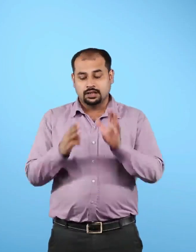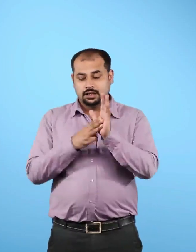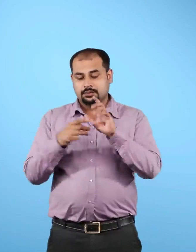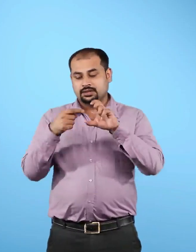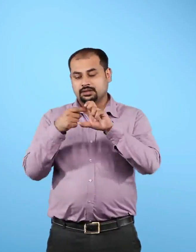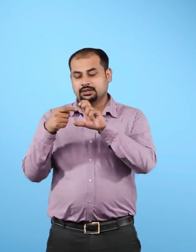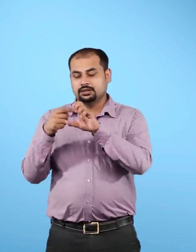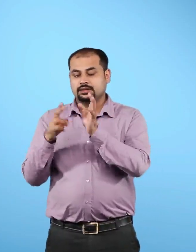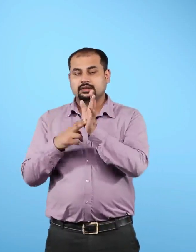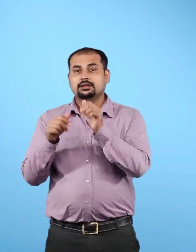Meena,